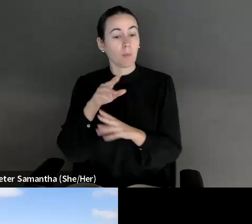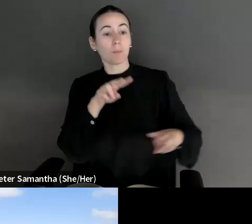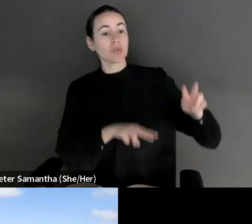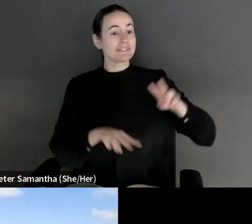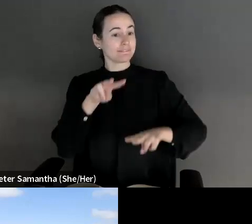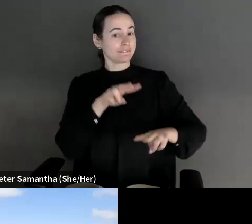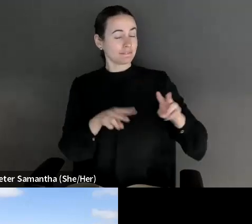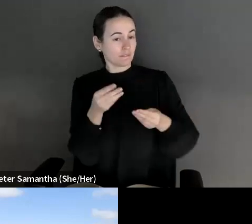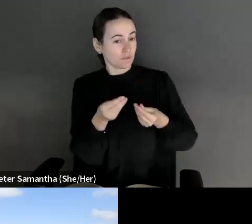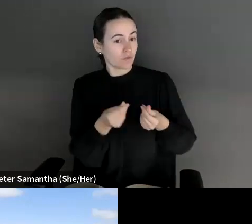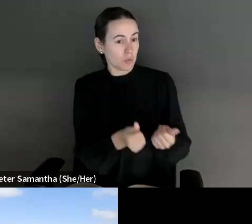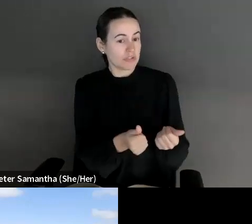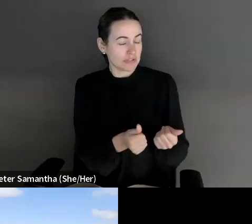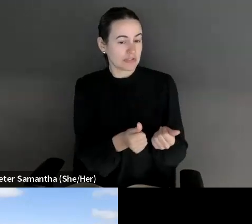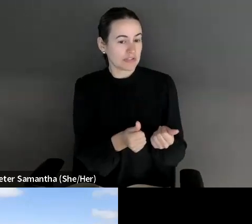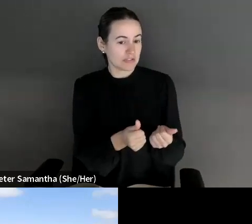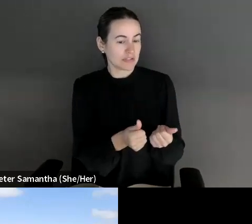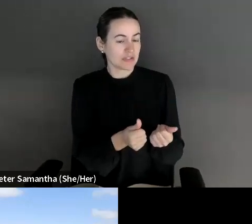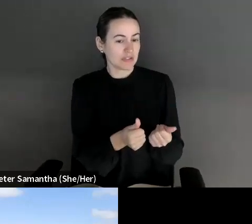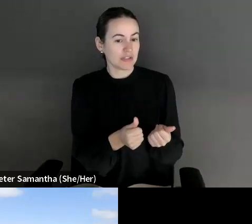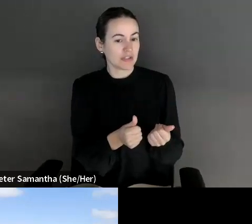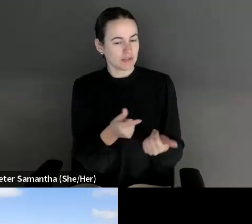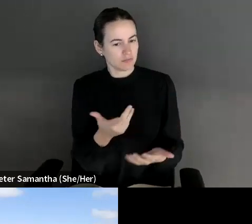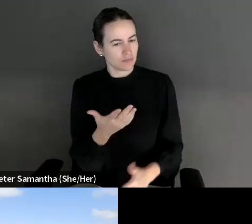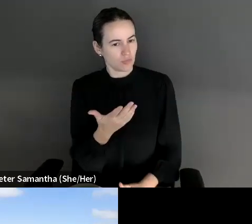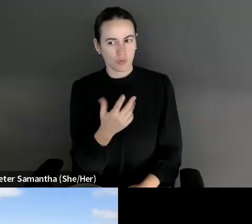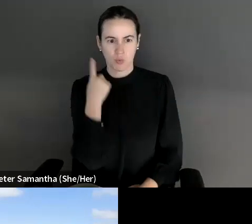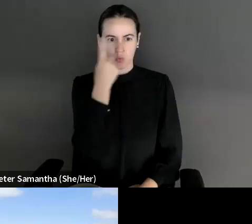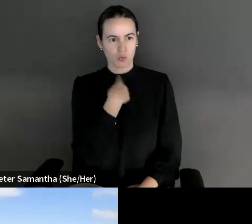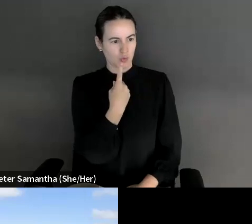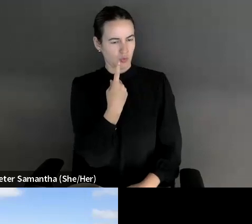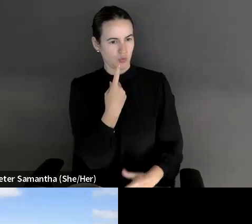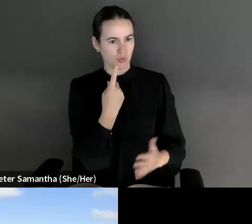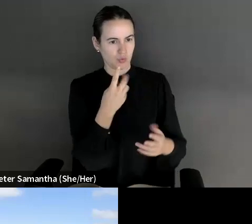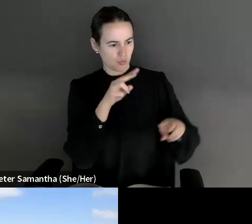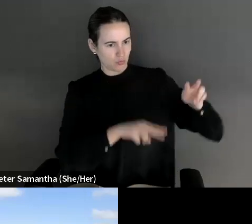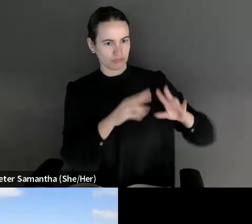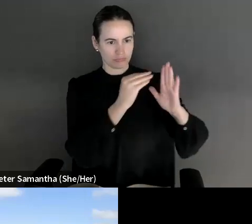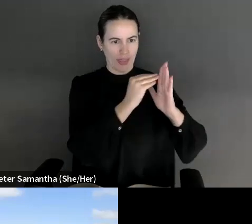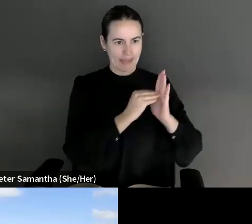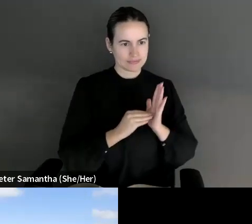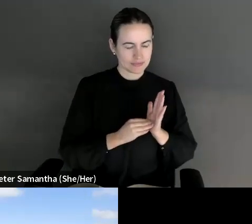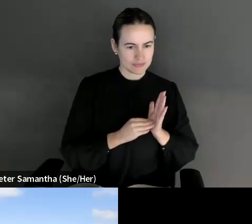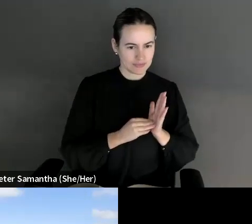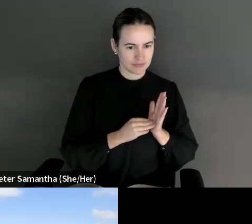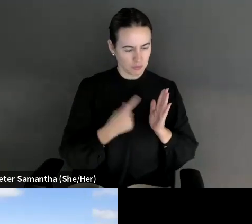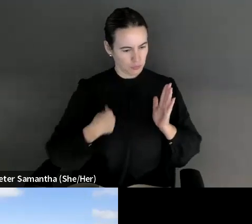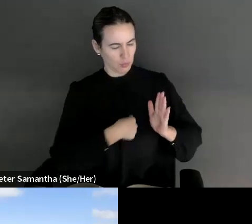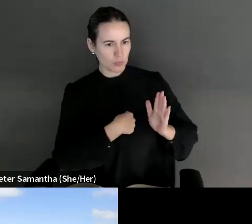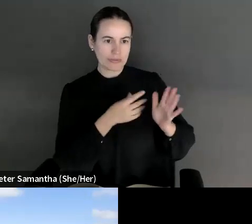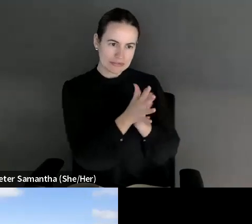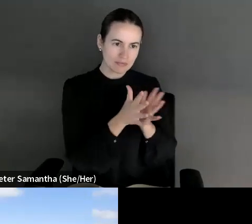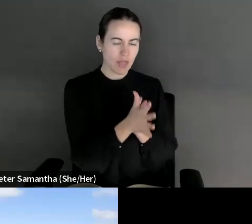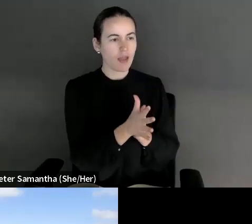you instruct your raters to do. If we instruct our raters to focus only on speed